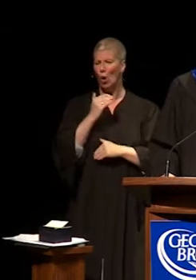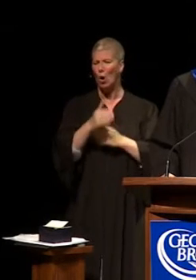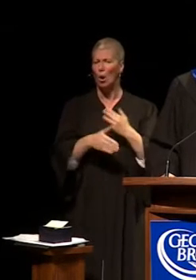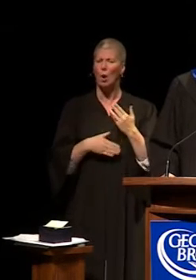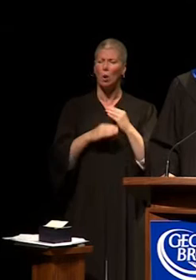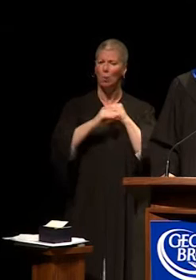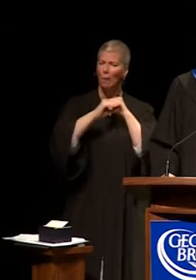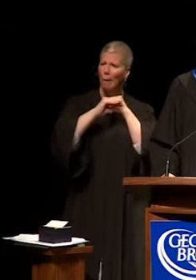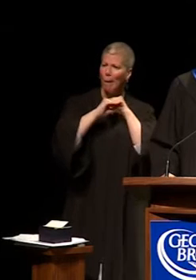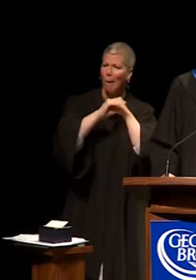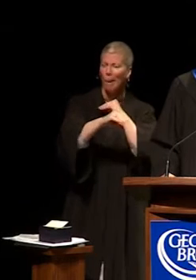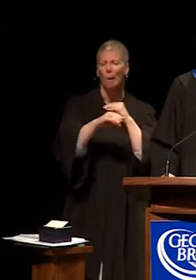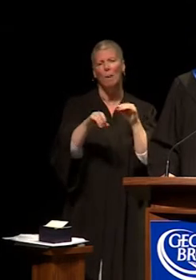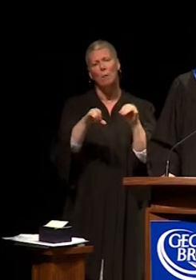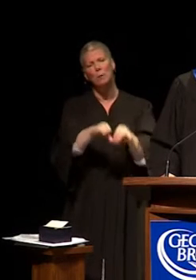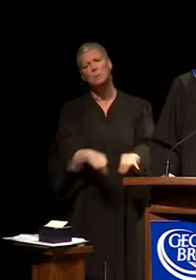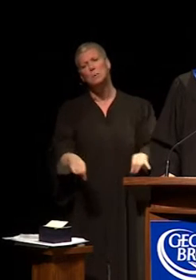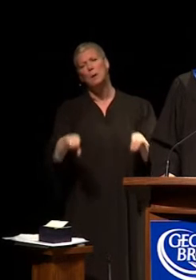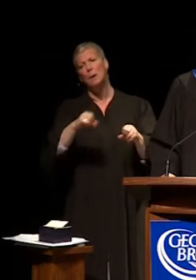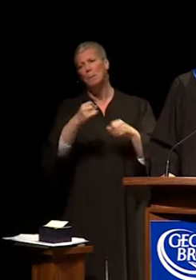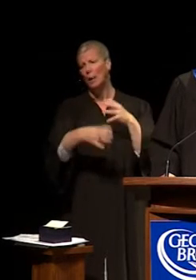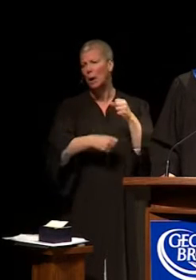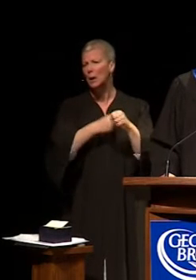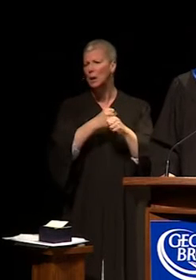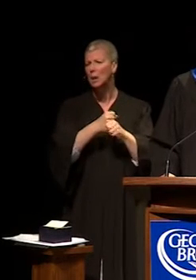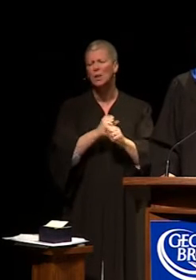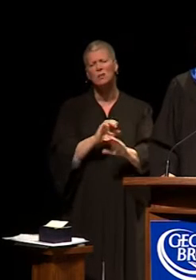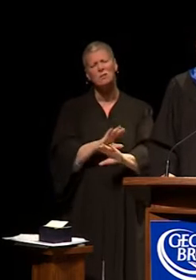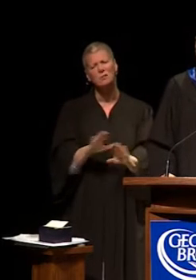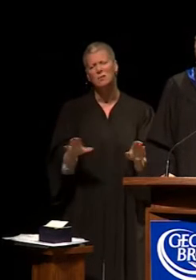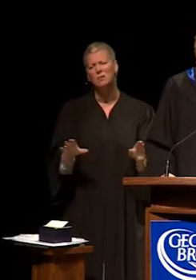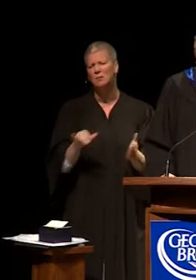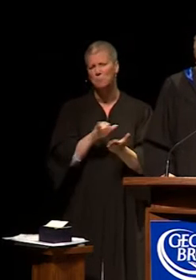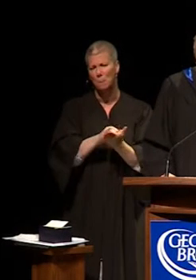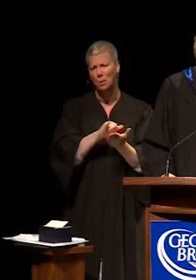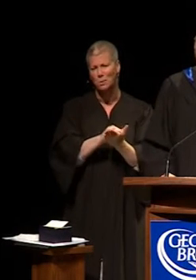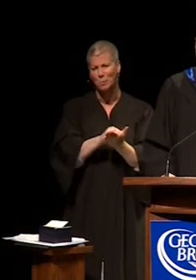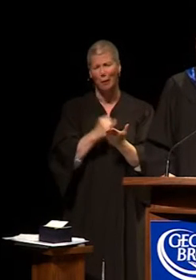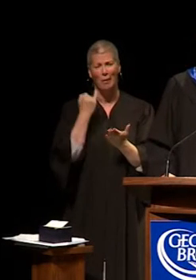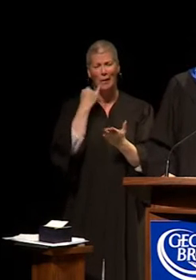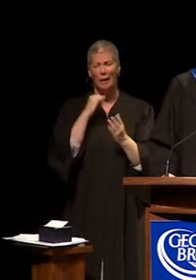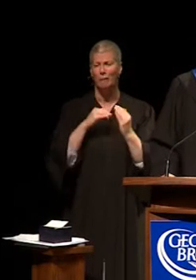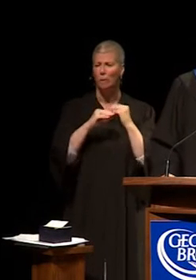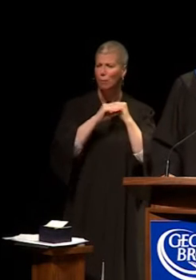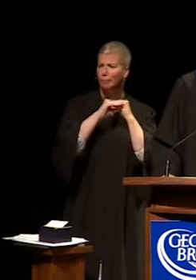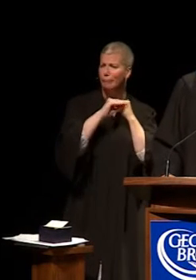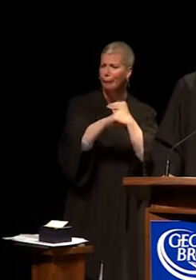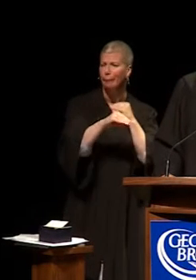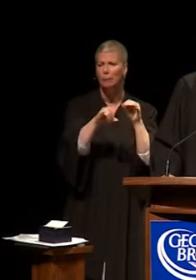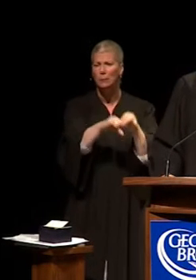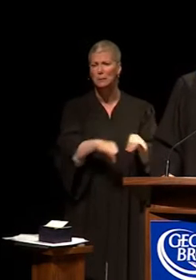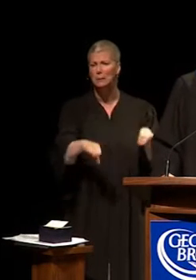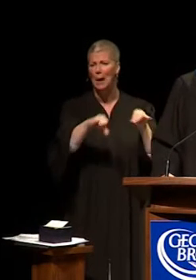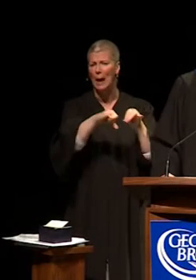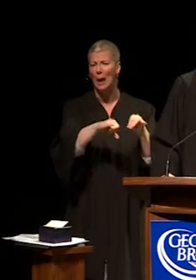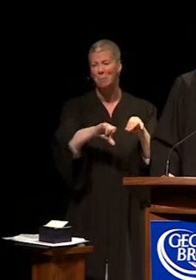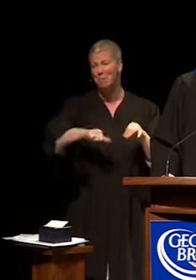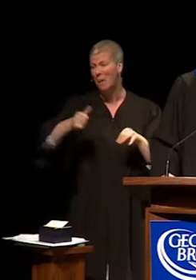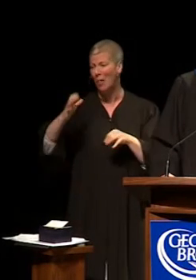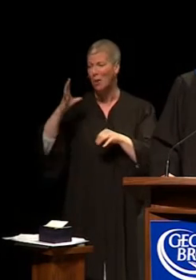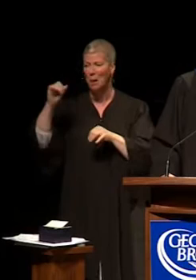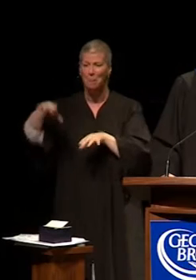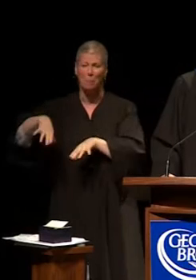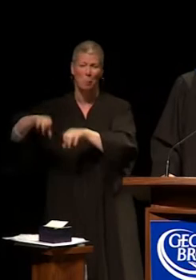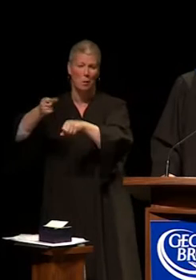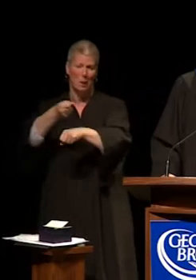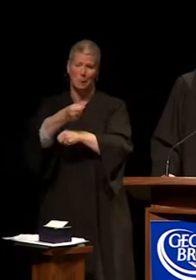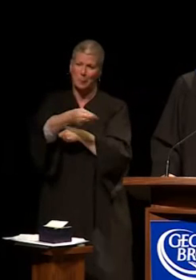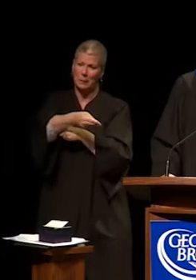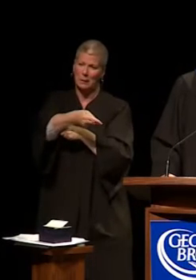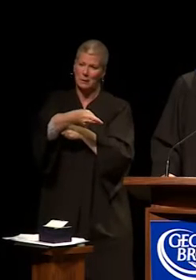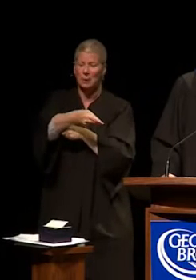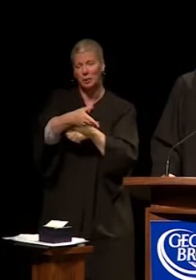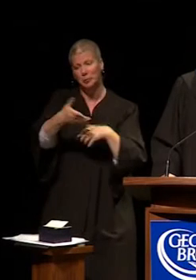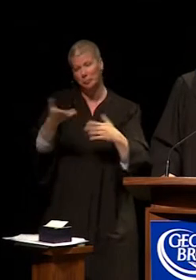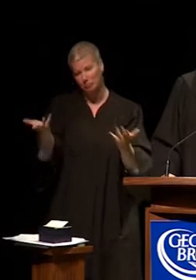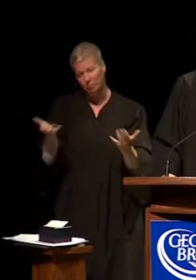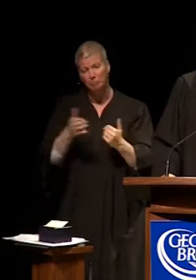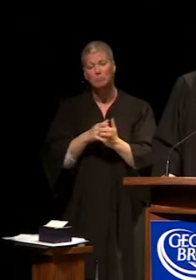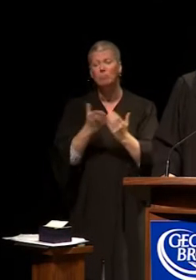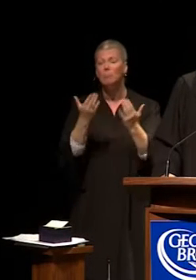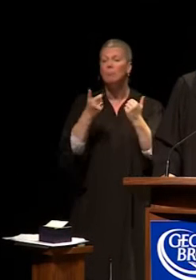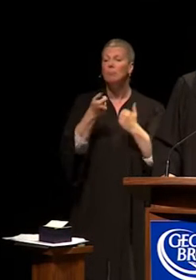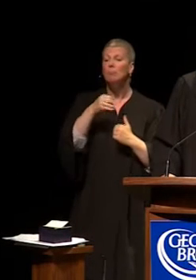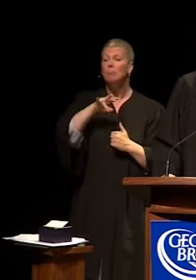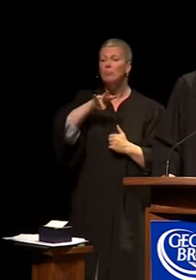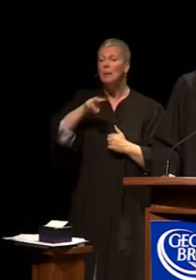business for that matter. If you don't, somebody else will. The 70s saw the province